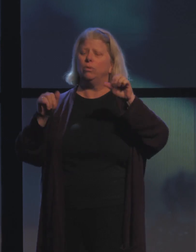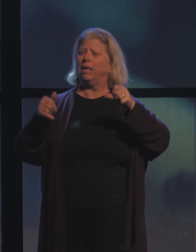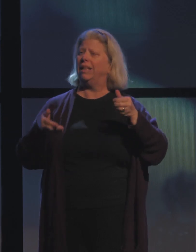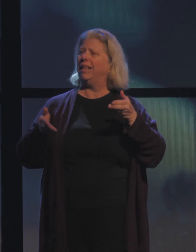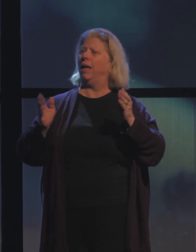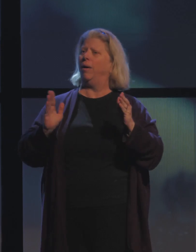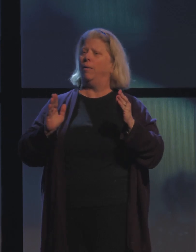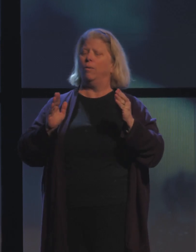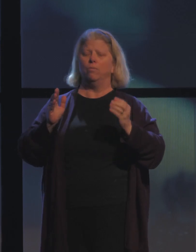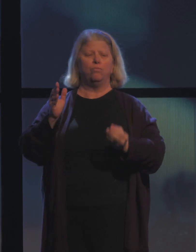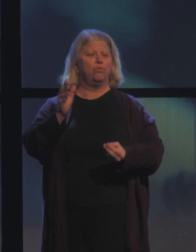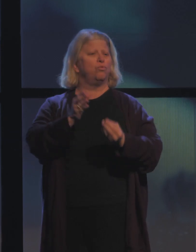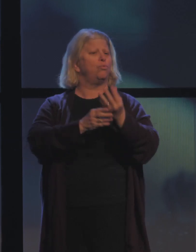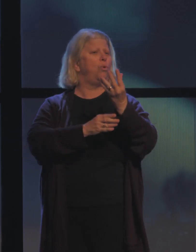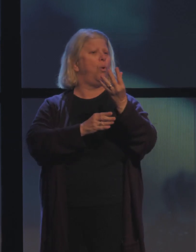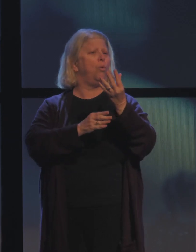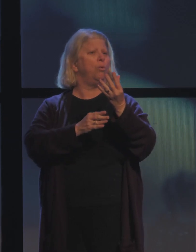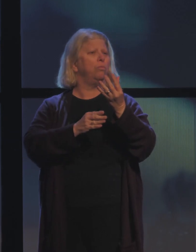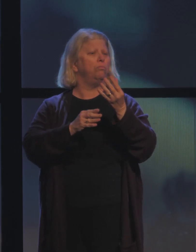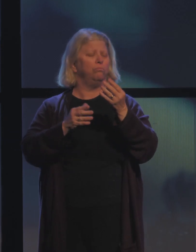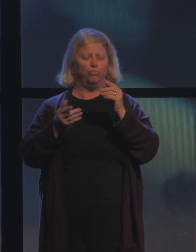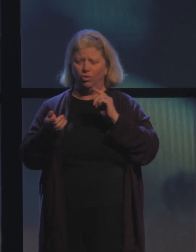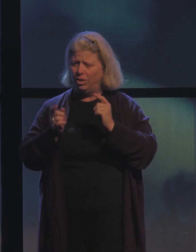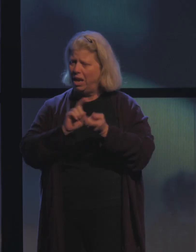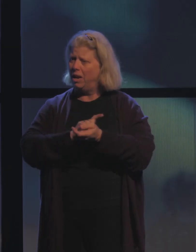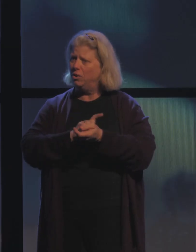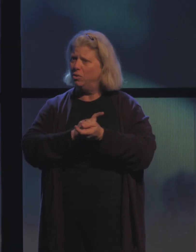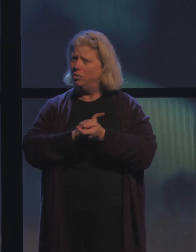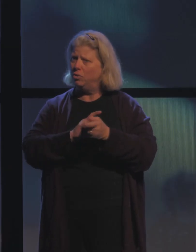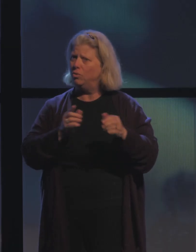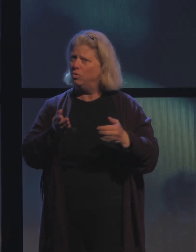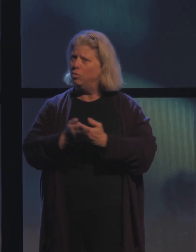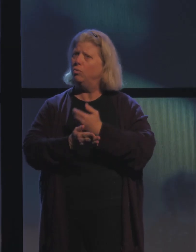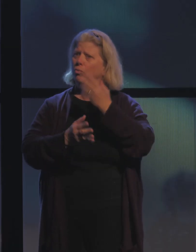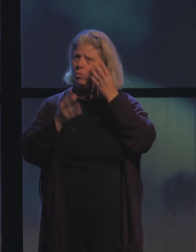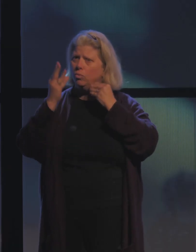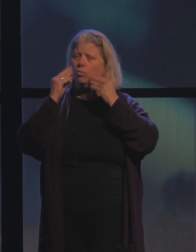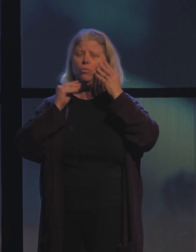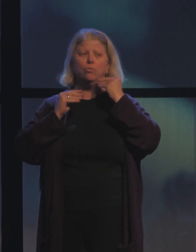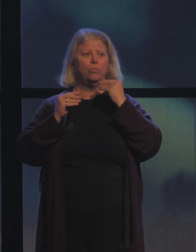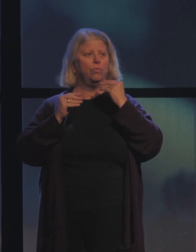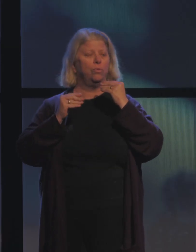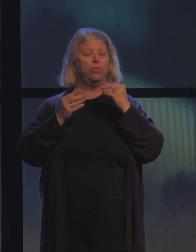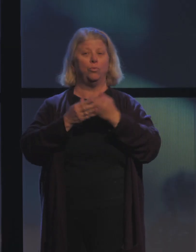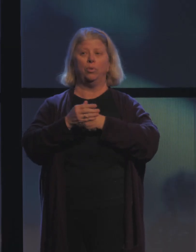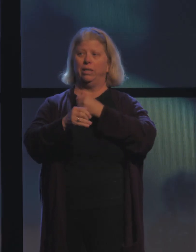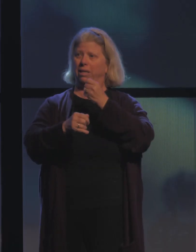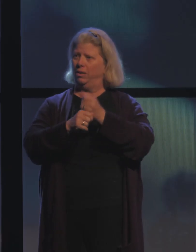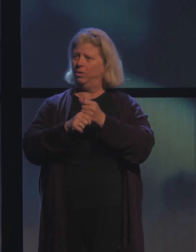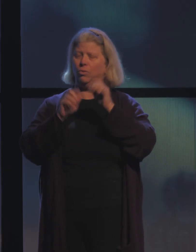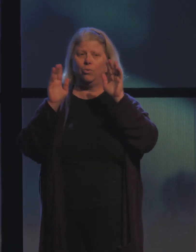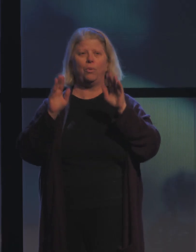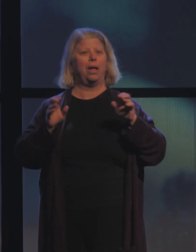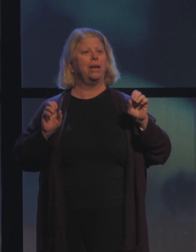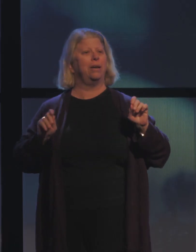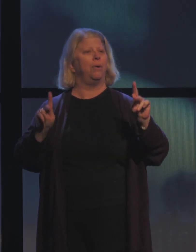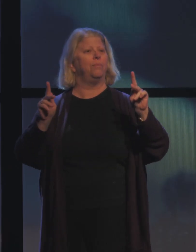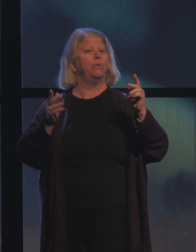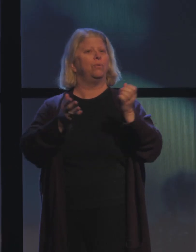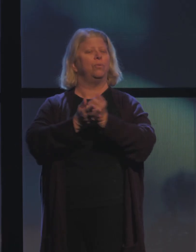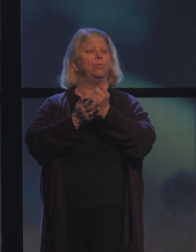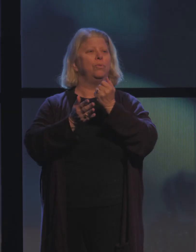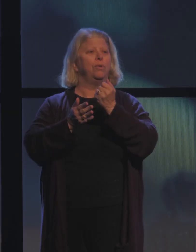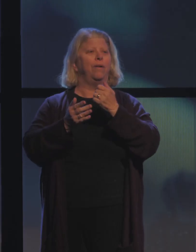allow for growth, for change, for newness. At New Year's is really a great opportunity to